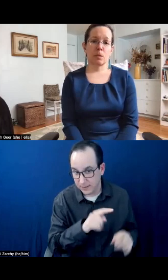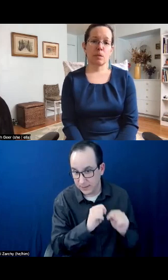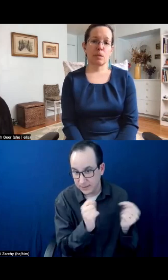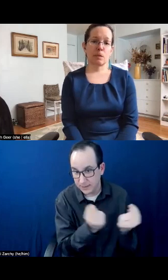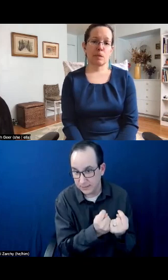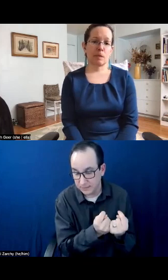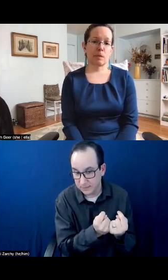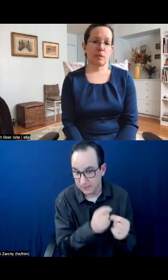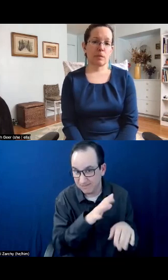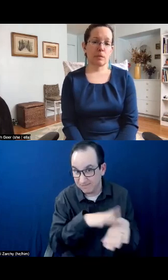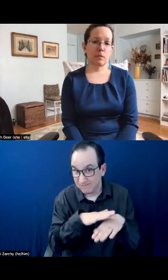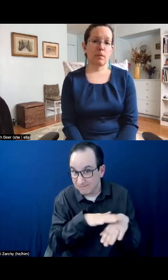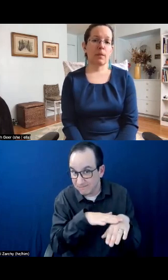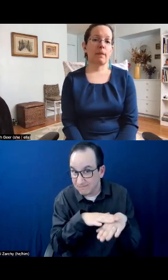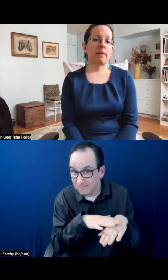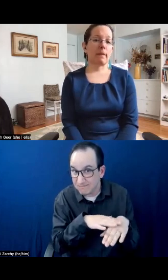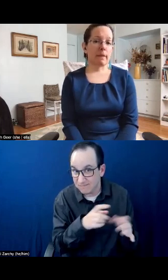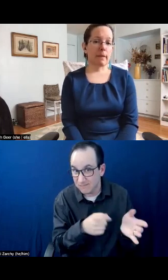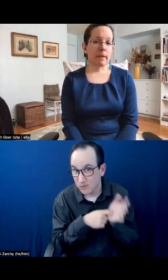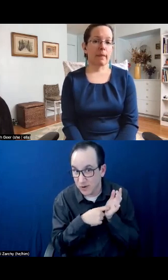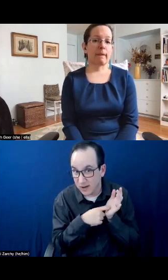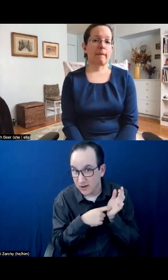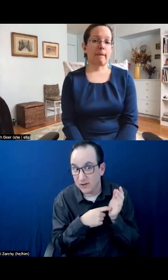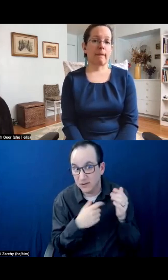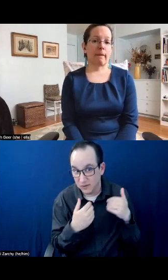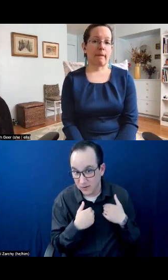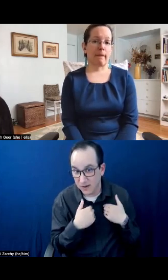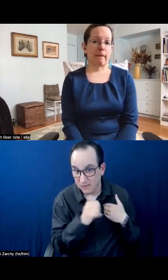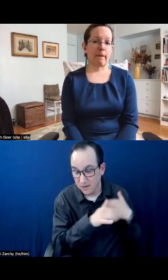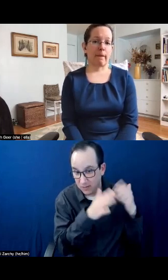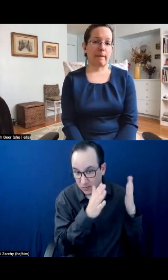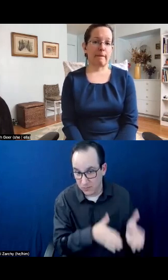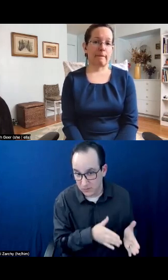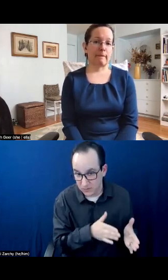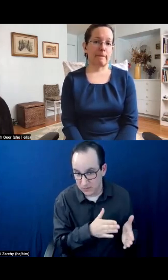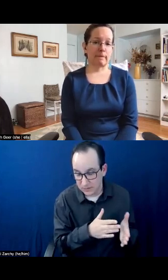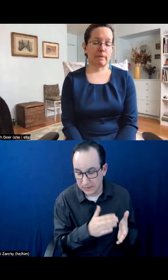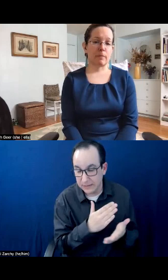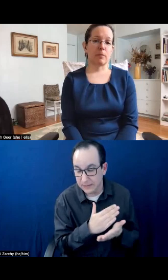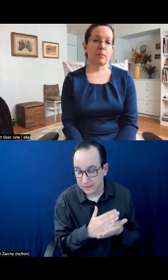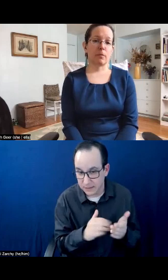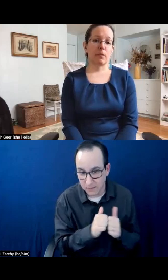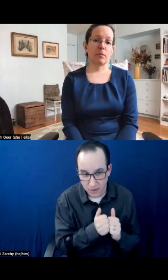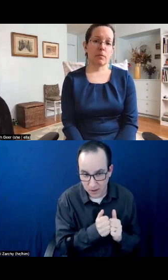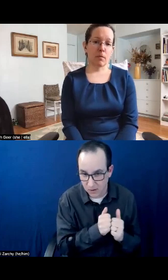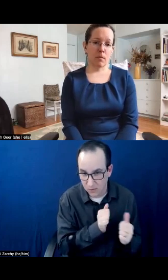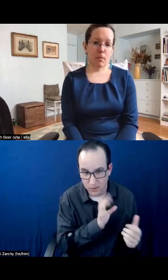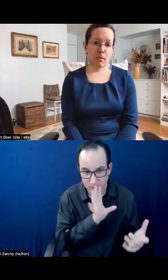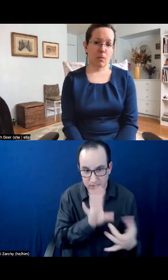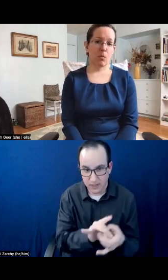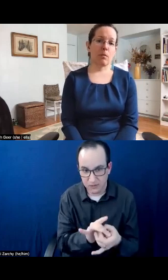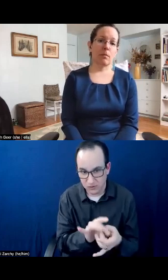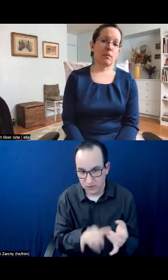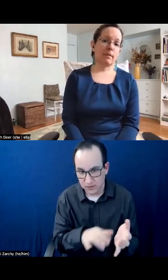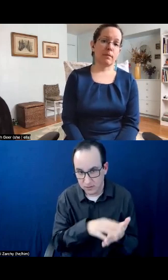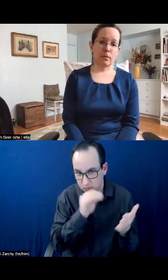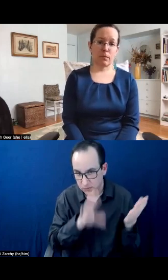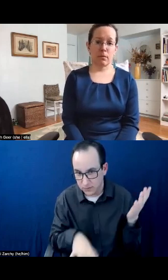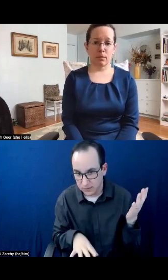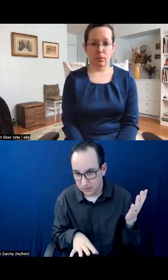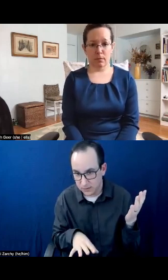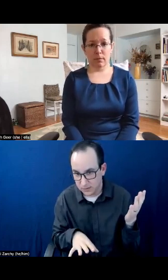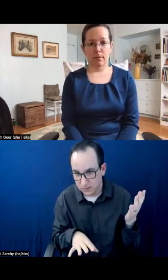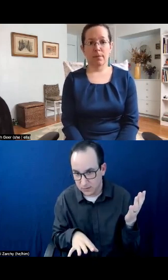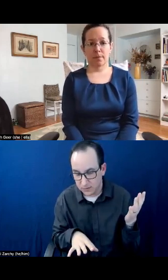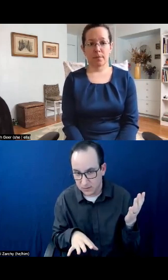deaf within their IEP team, you must have a teacher of the deaf in some sort